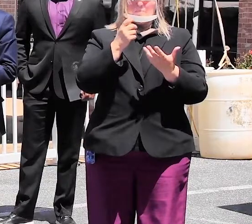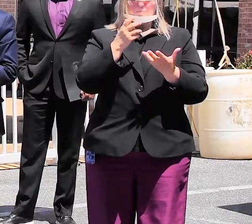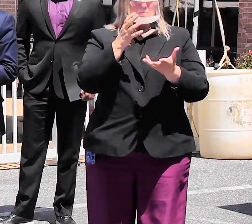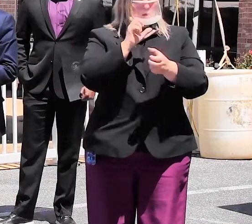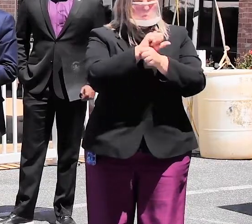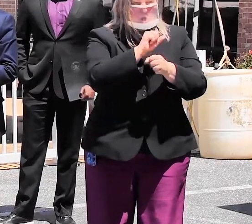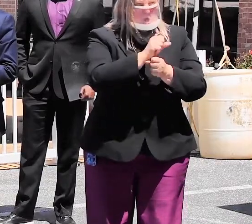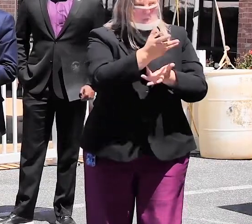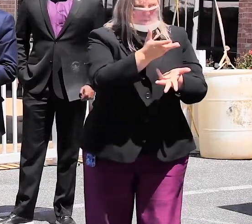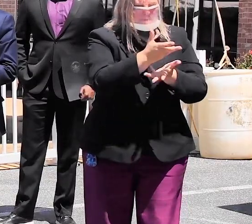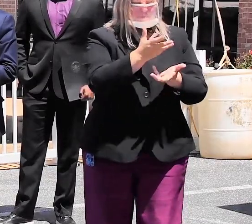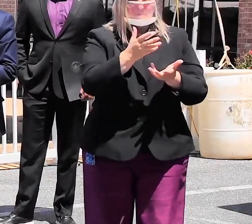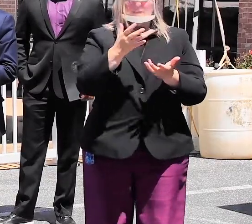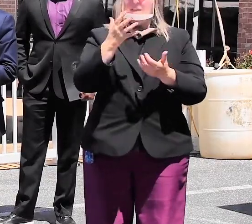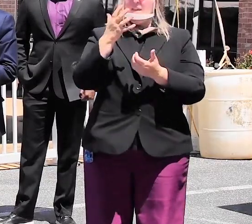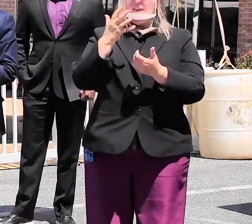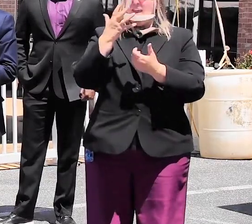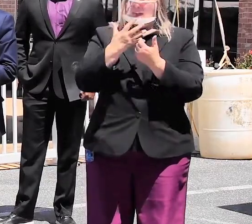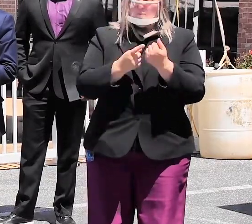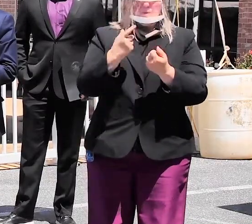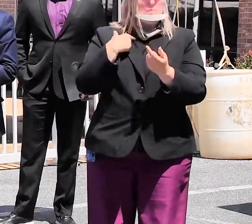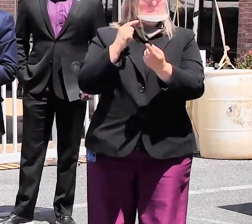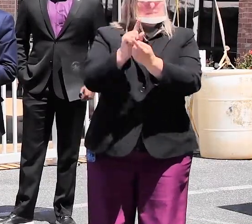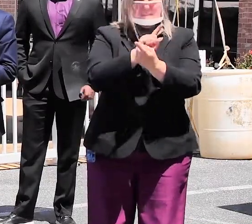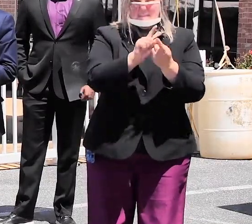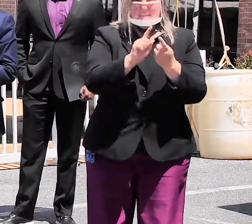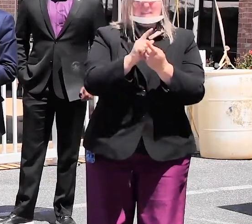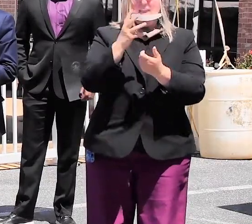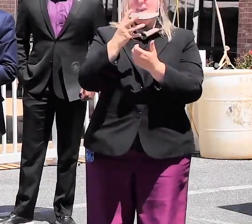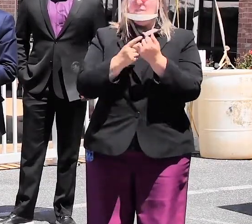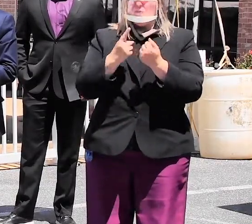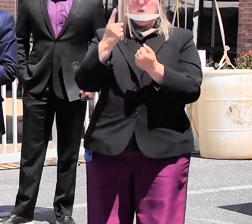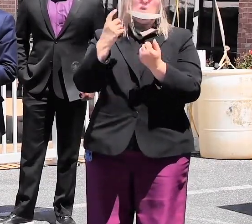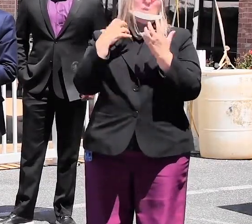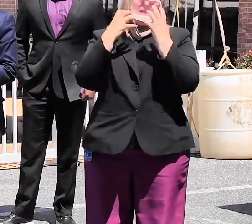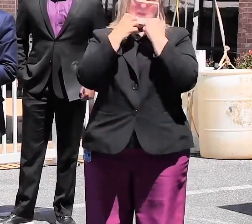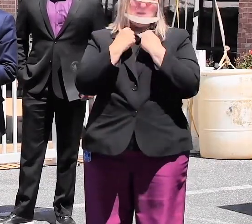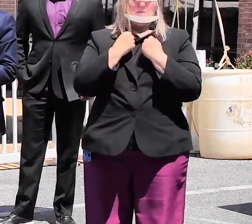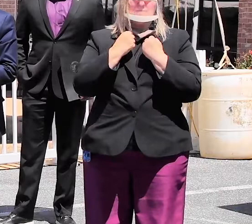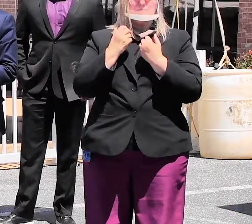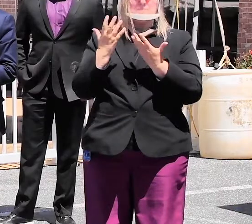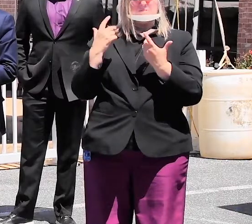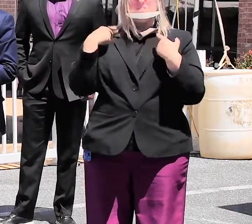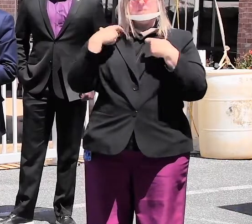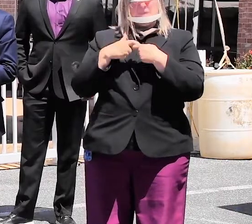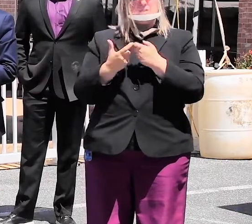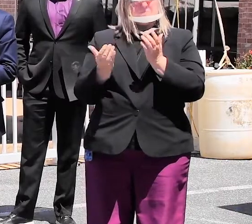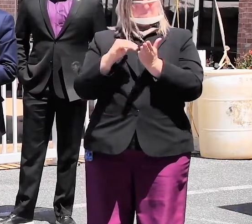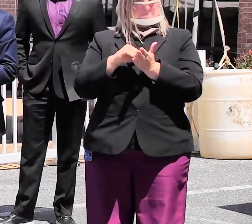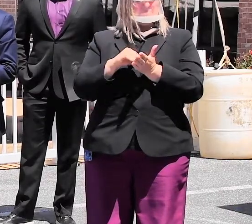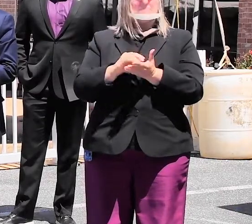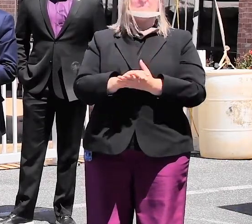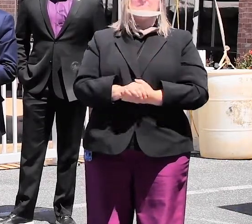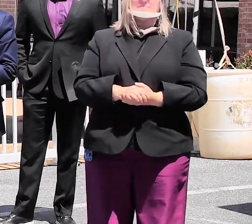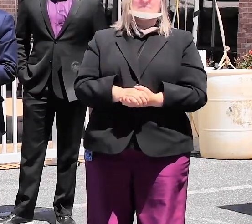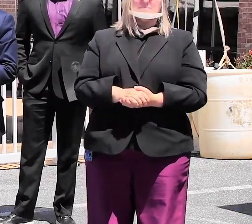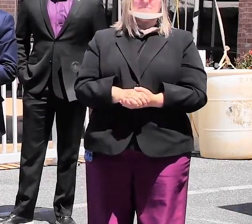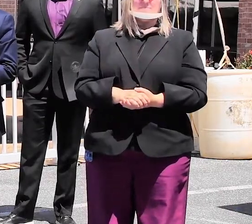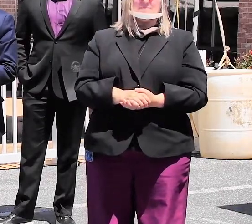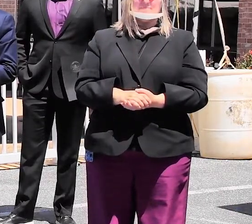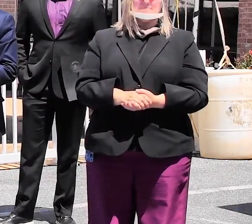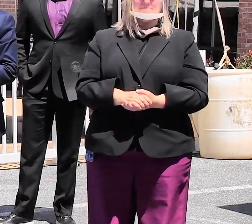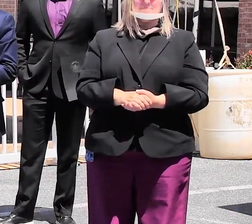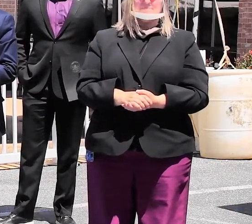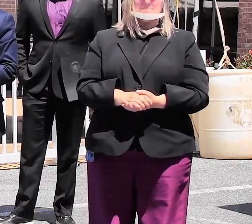meet, everyone that we care. Con las vacunas, nosotros podemos volver